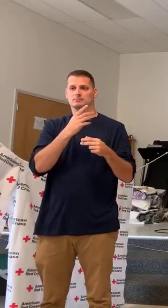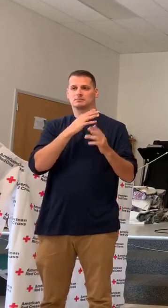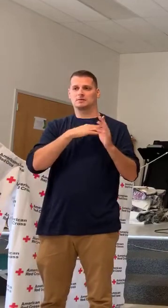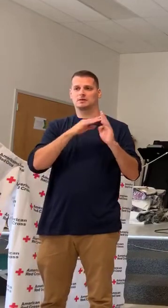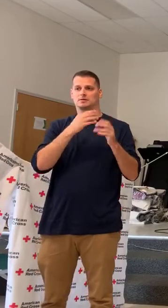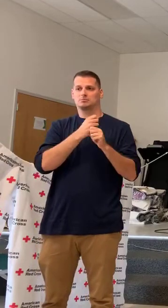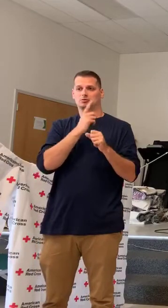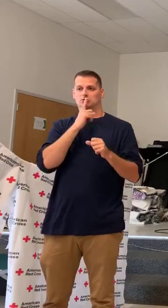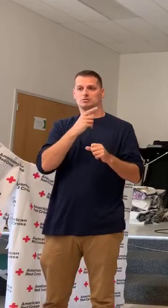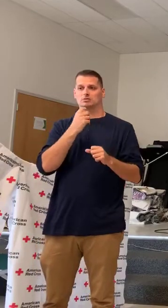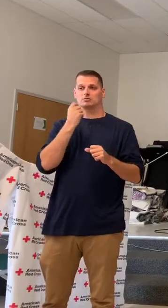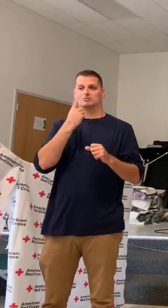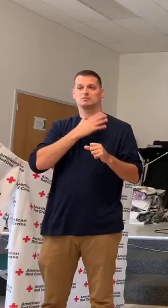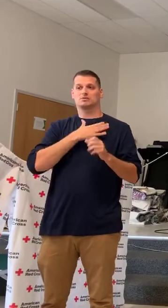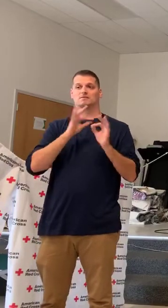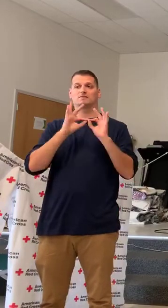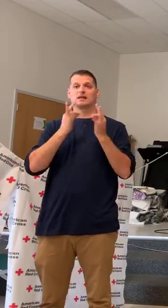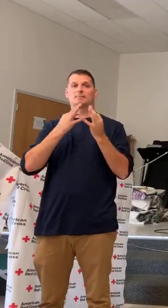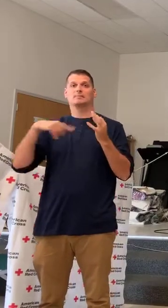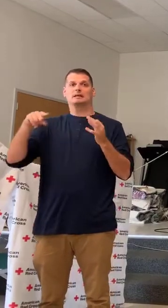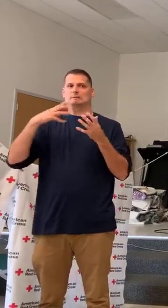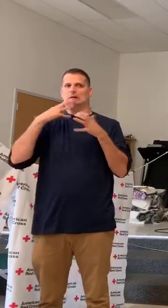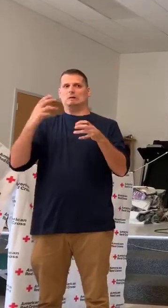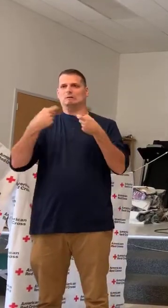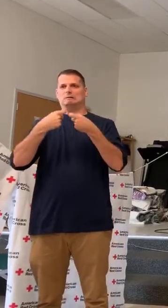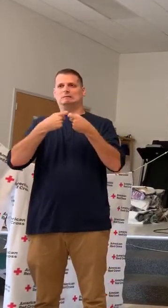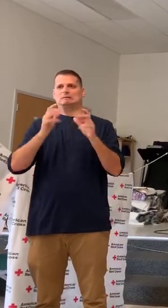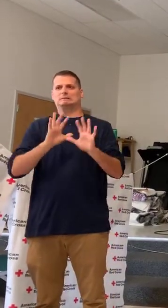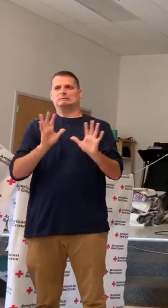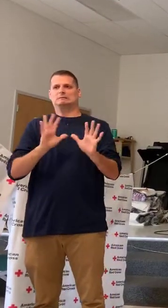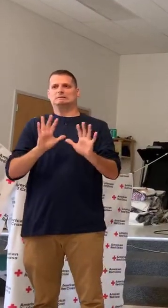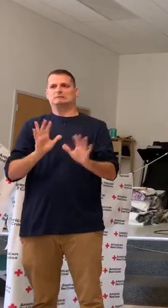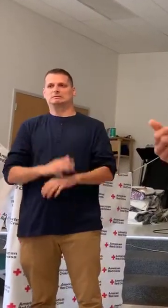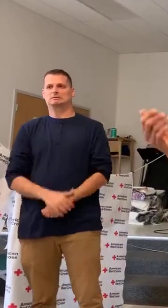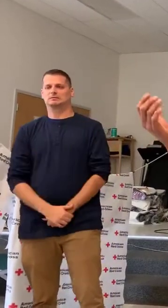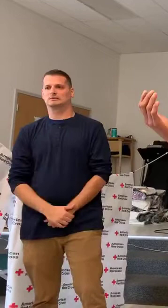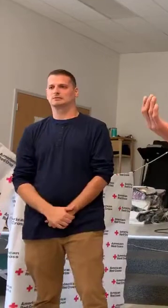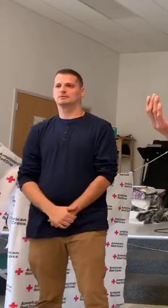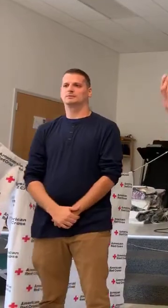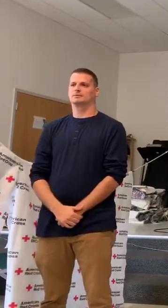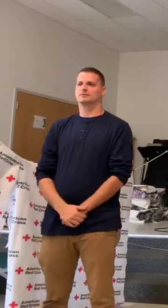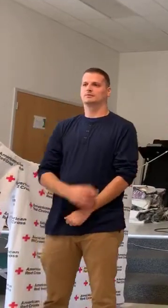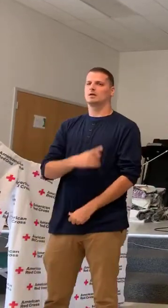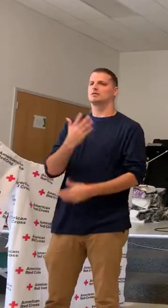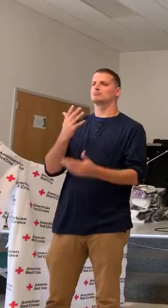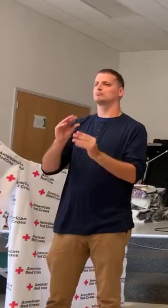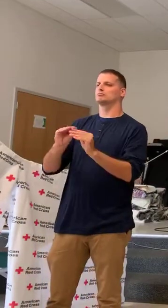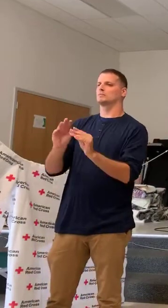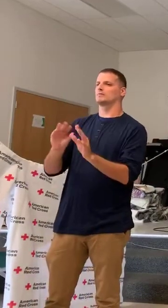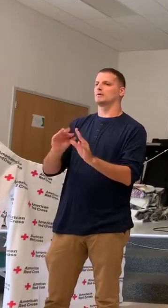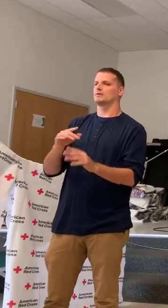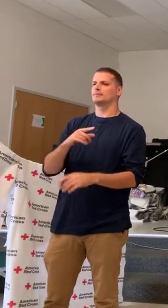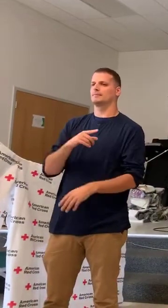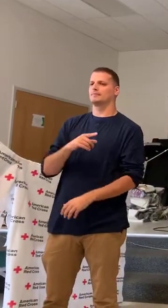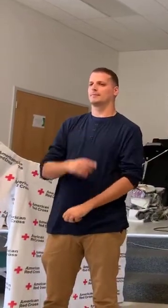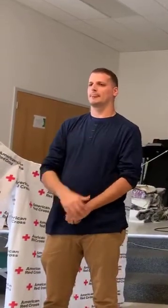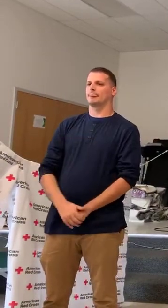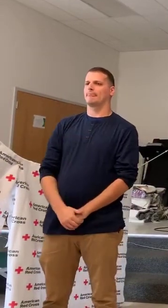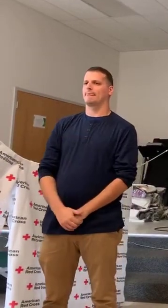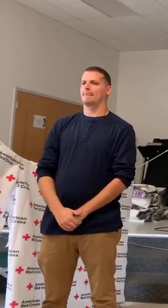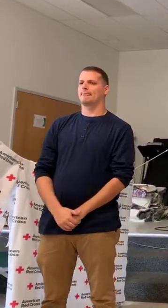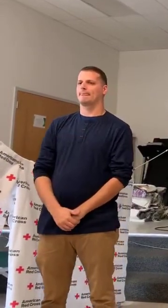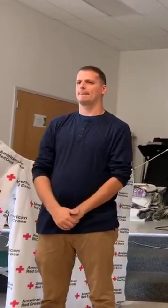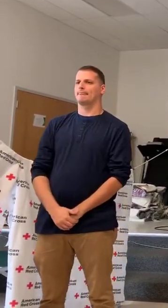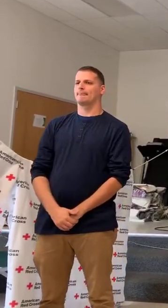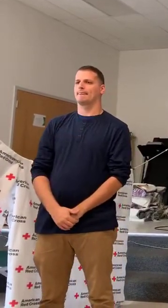not safe right now. Repeat that question real quick. For the online audience, you have a homeowner who has an enormous amount of fire-weakened trees, which is